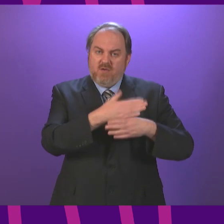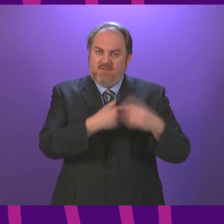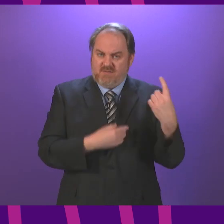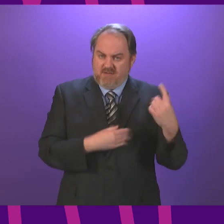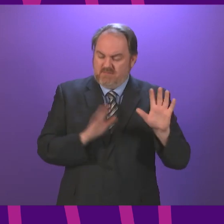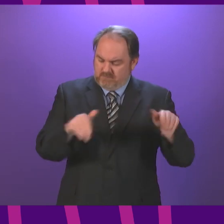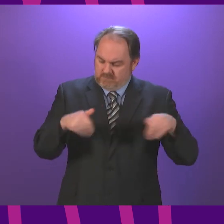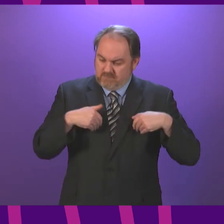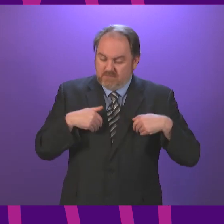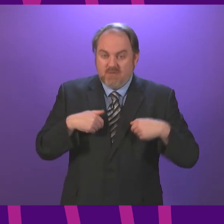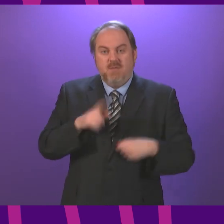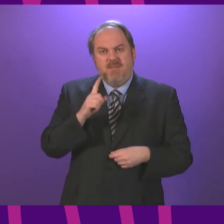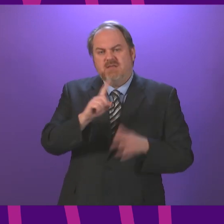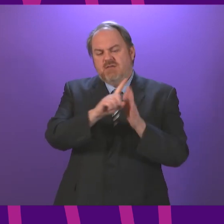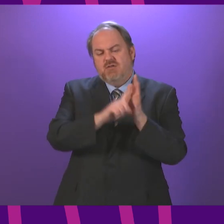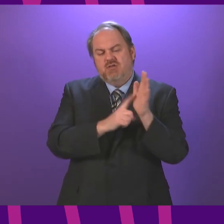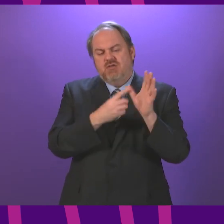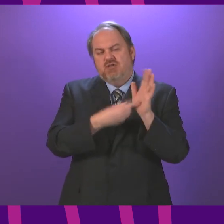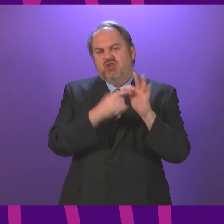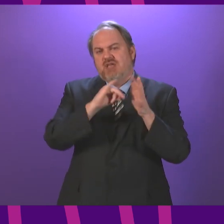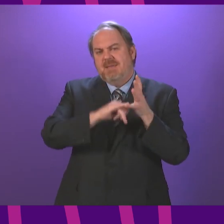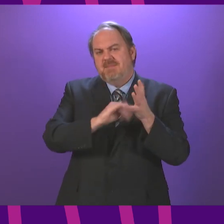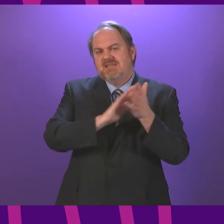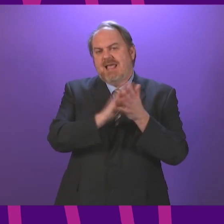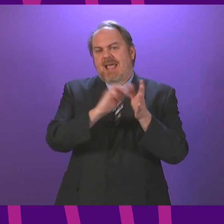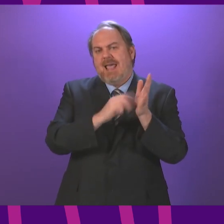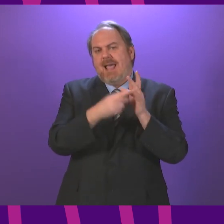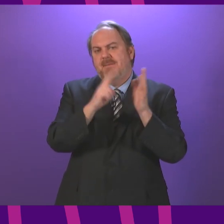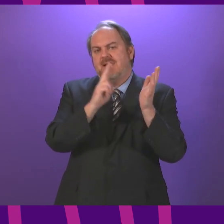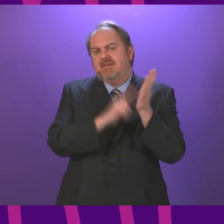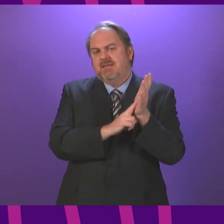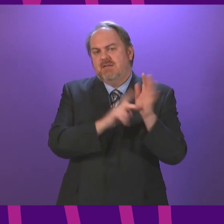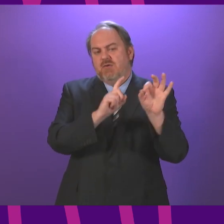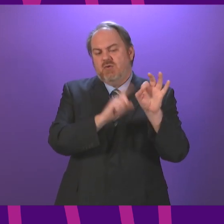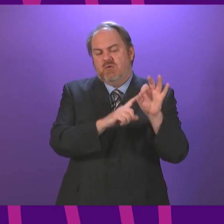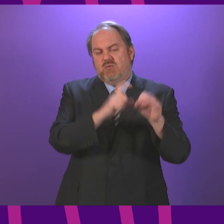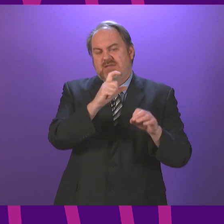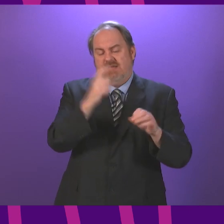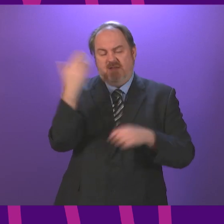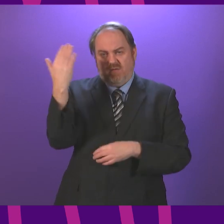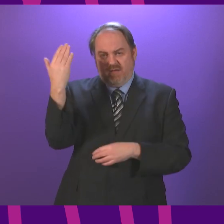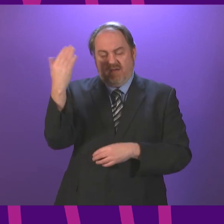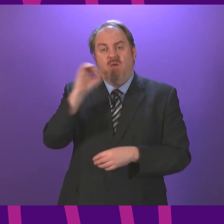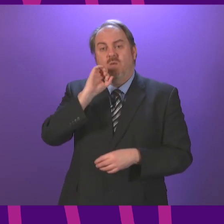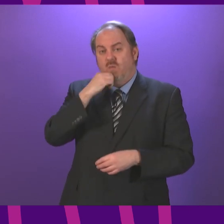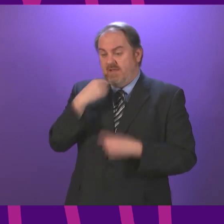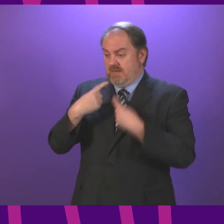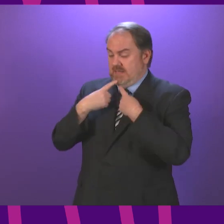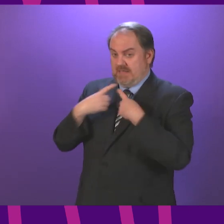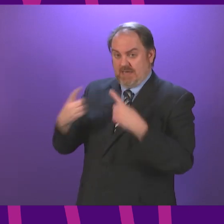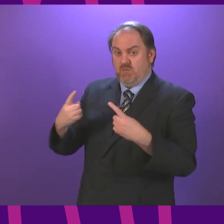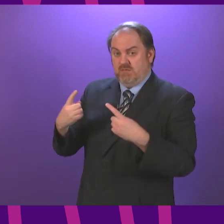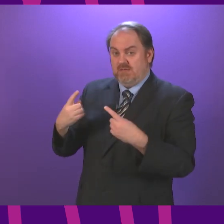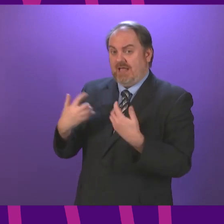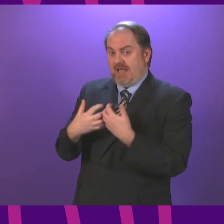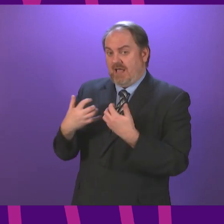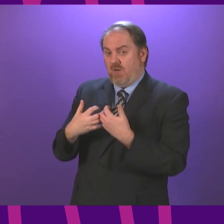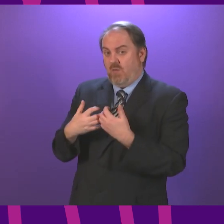within the coming weeks, James Hamilton QC will present his report on potential breaches of the ministerial code to the government.